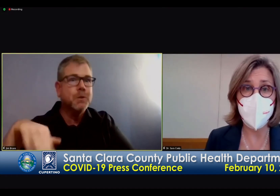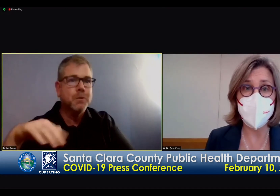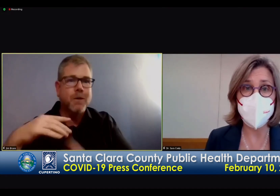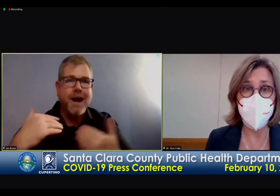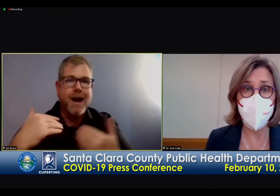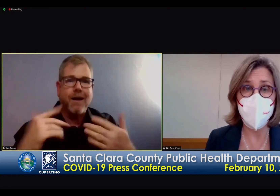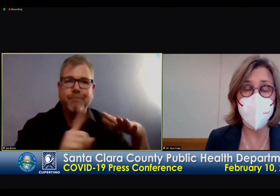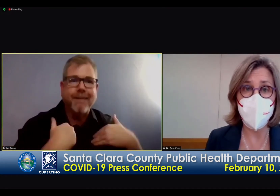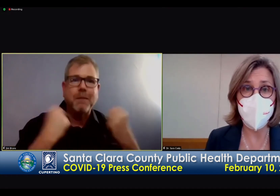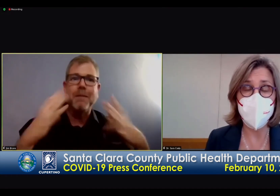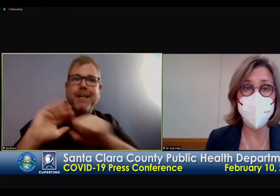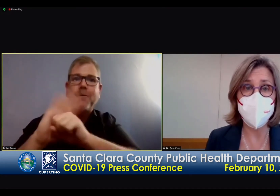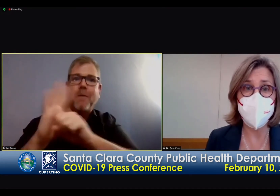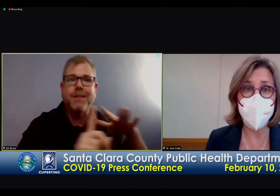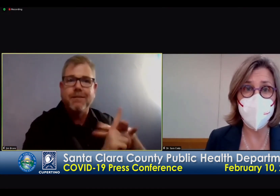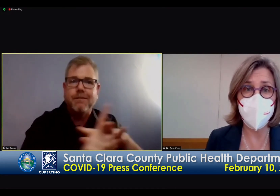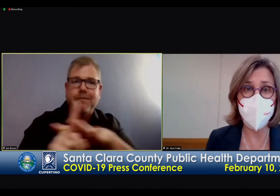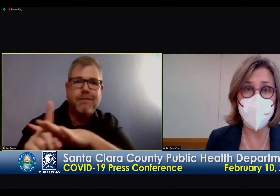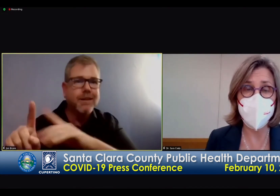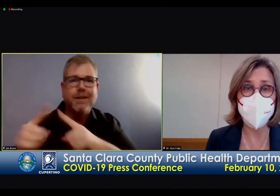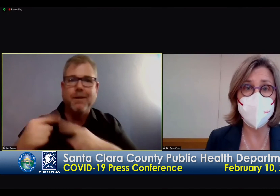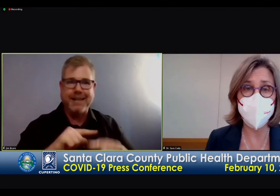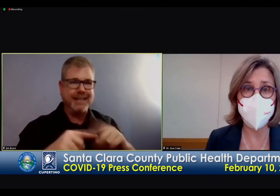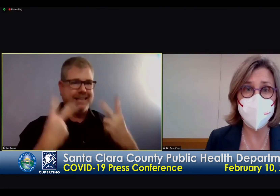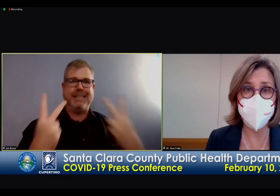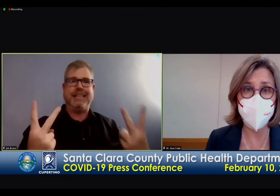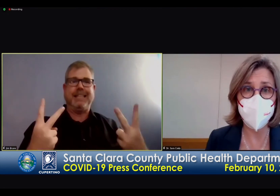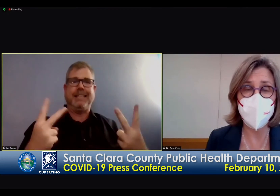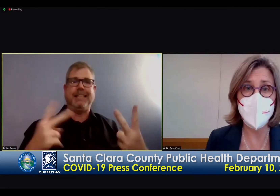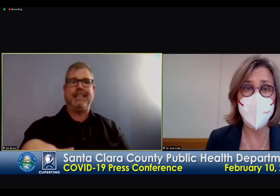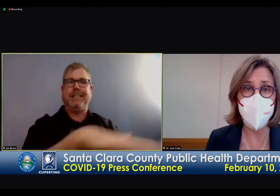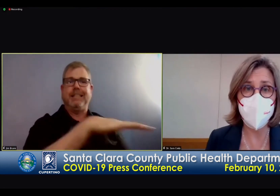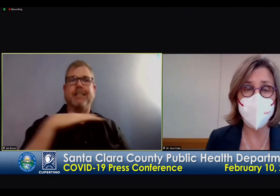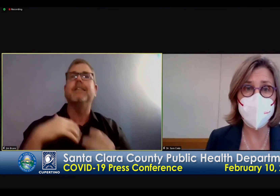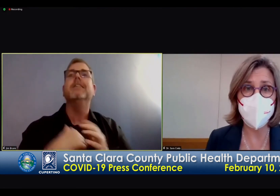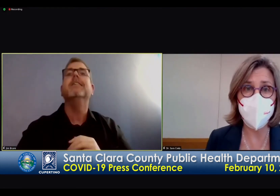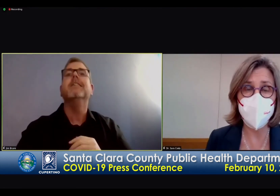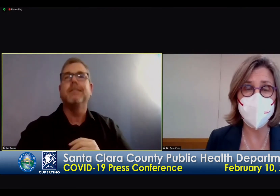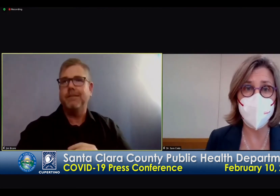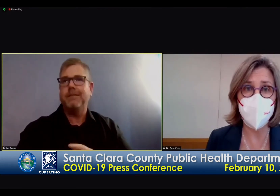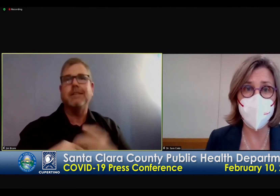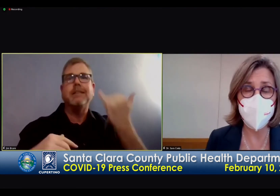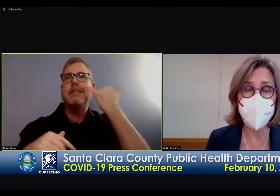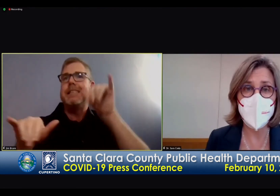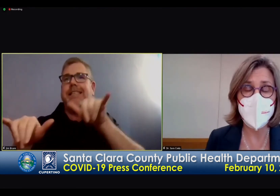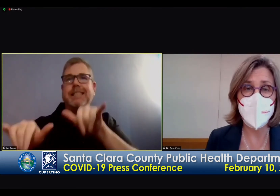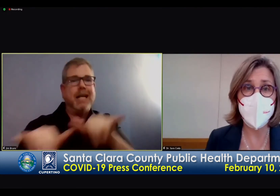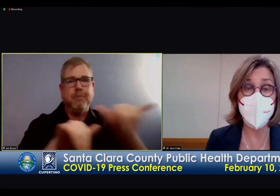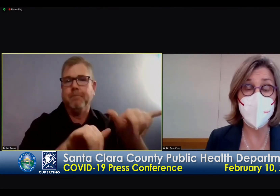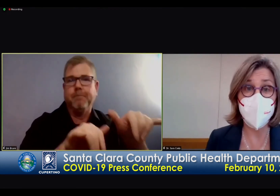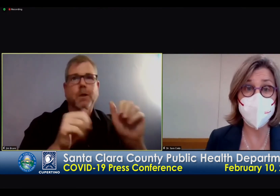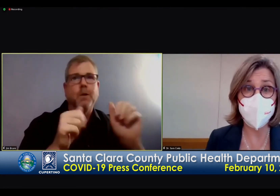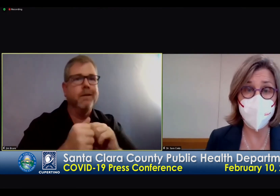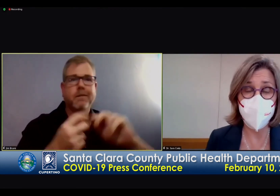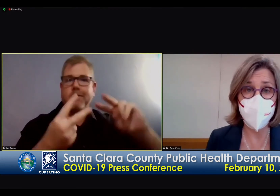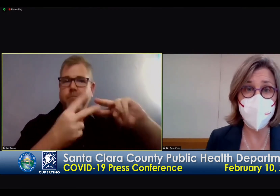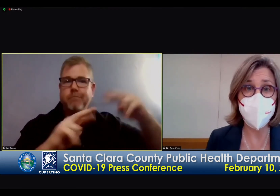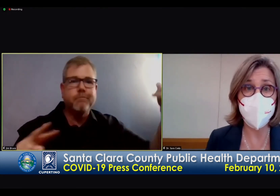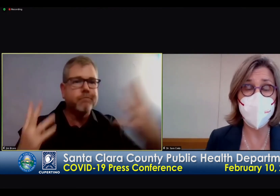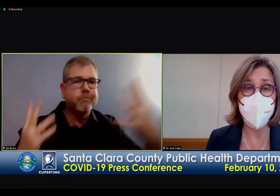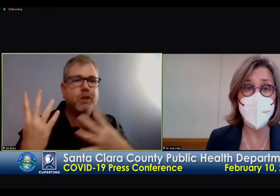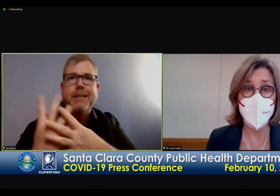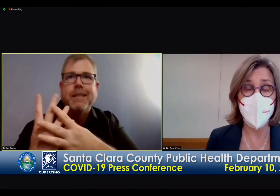There is not a standardized, consistent, population-based approach across the